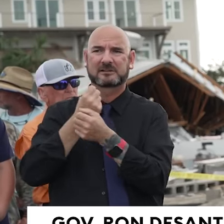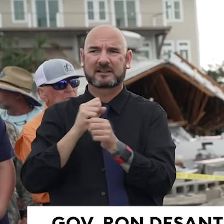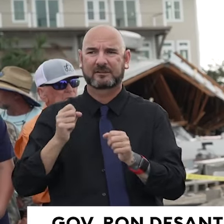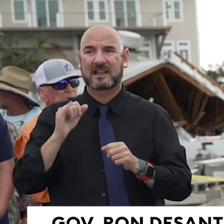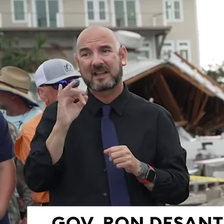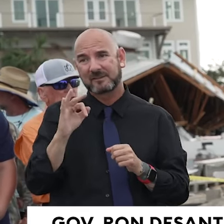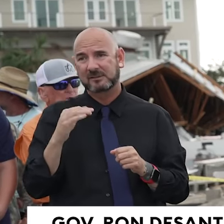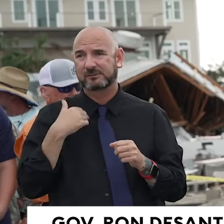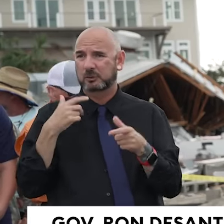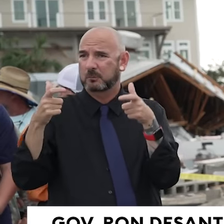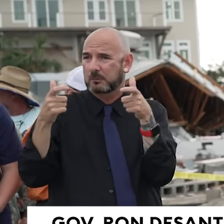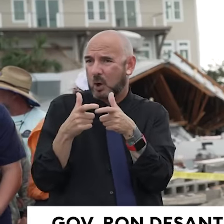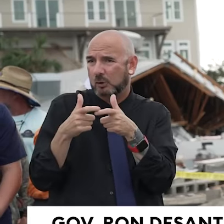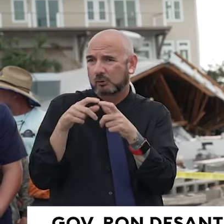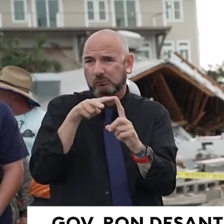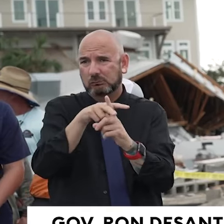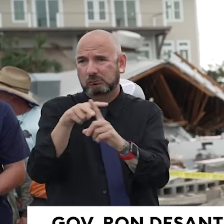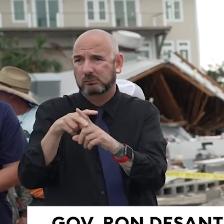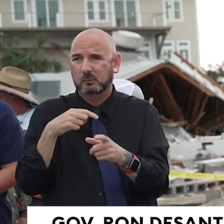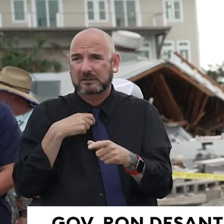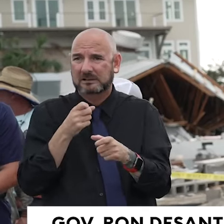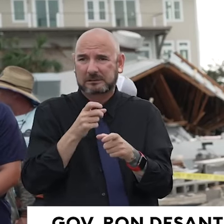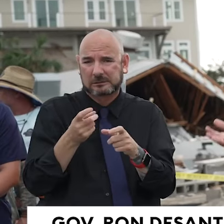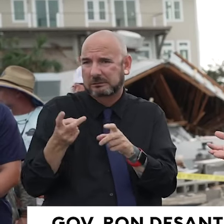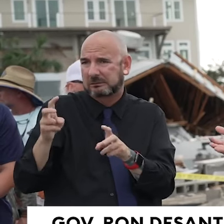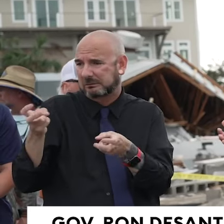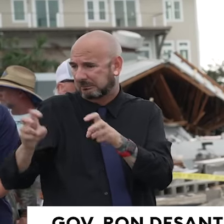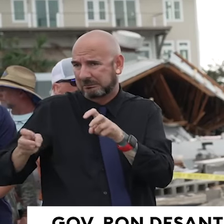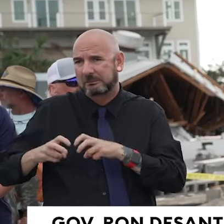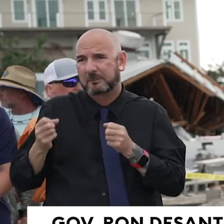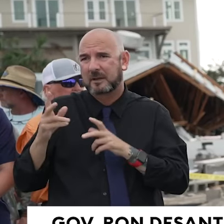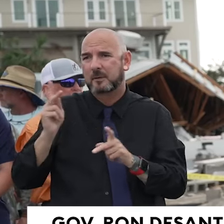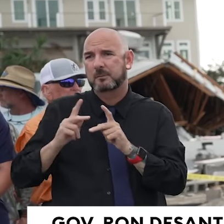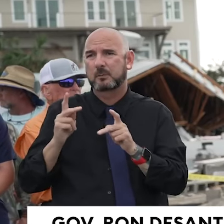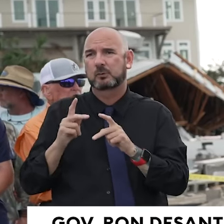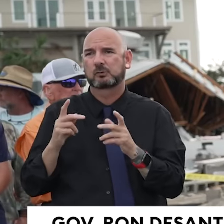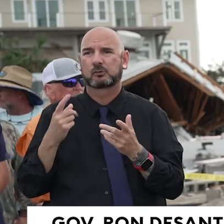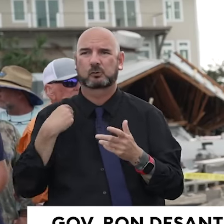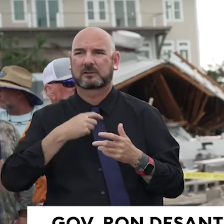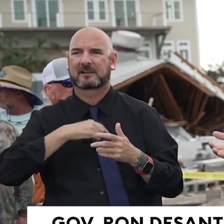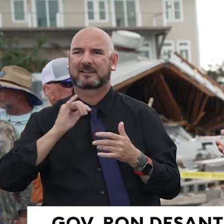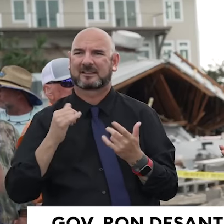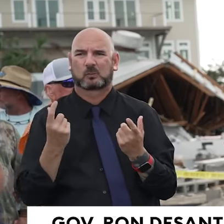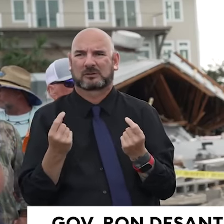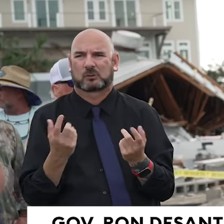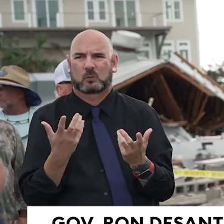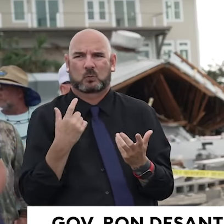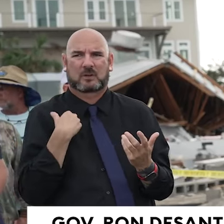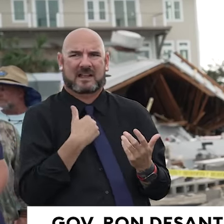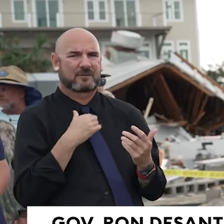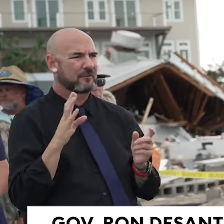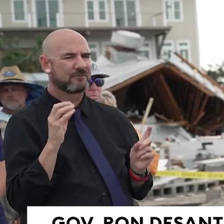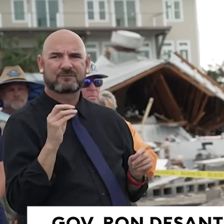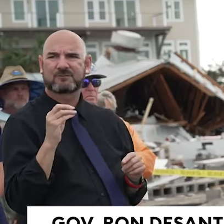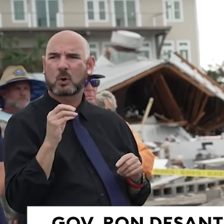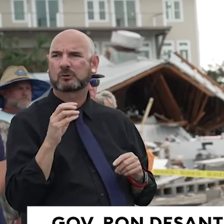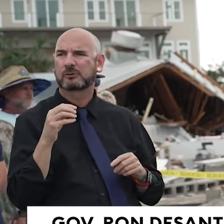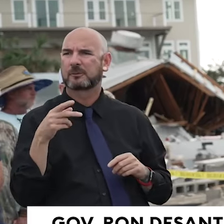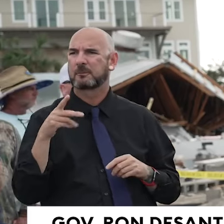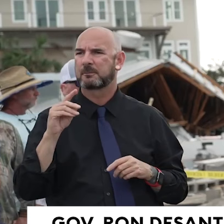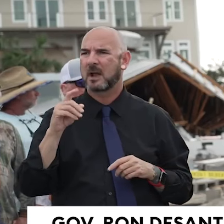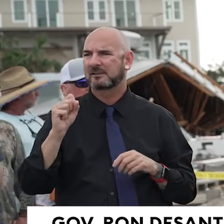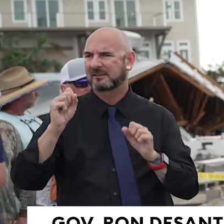bird, you may not be able to take as many people. The Chinook, what is that, 40 packs we can do? We could do 40 packs on a